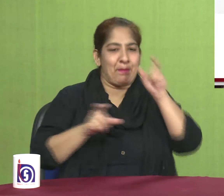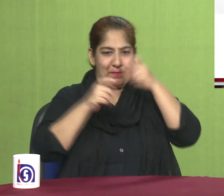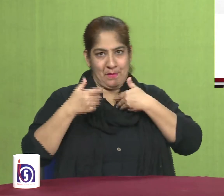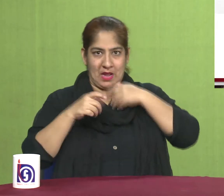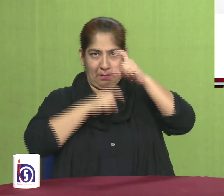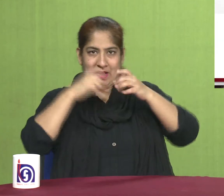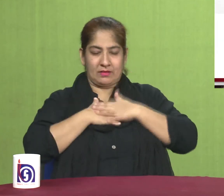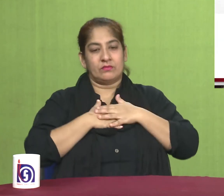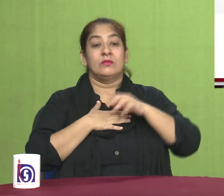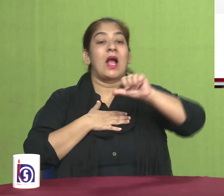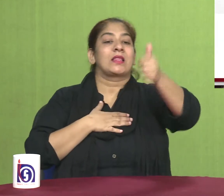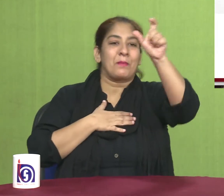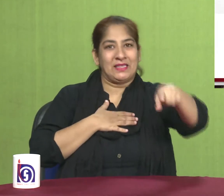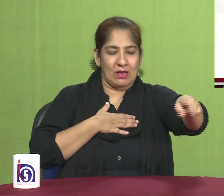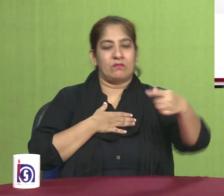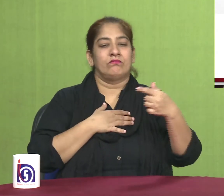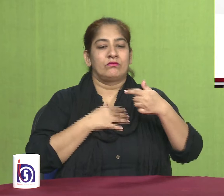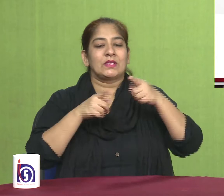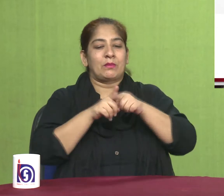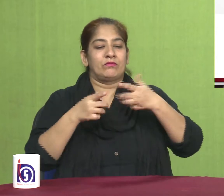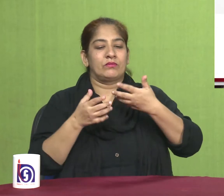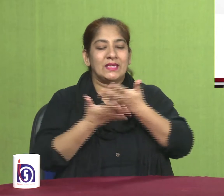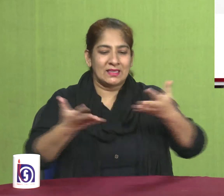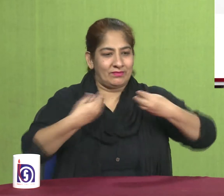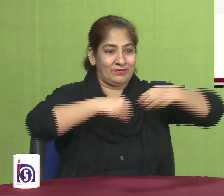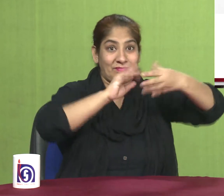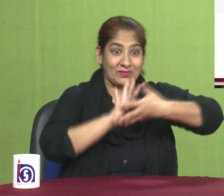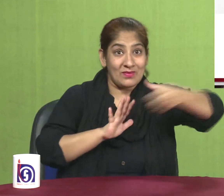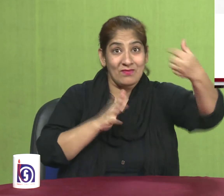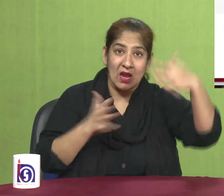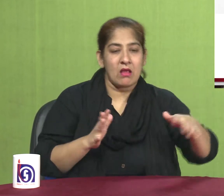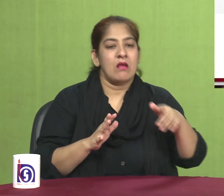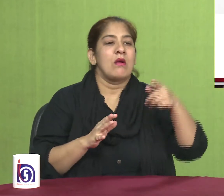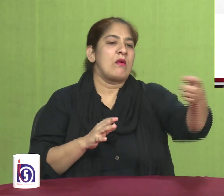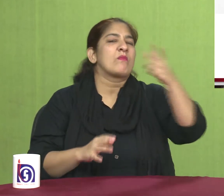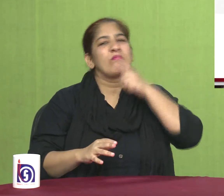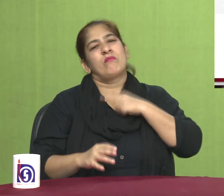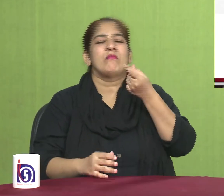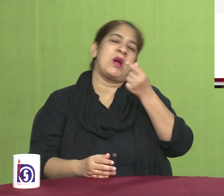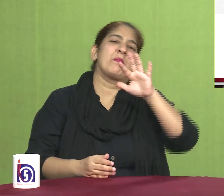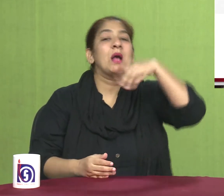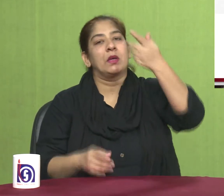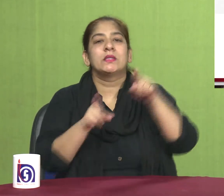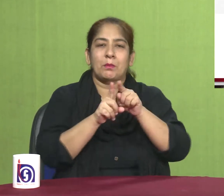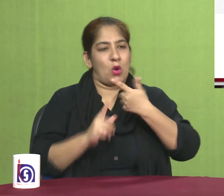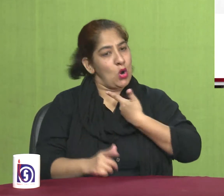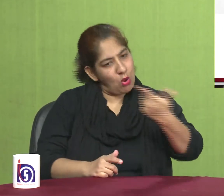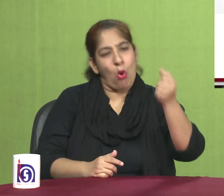color. Like I am in red color, you can see that you and someone else has taken some